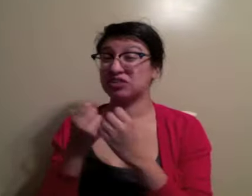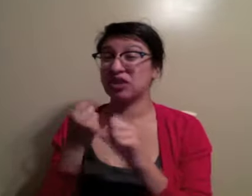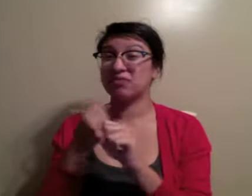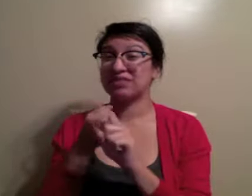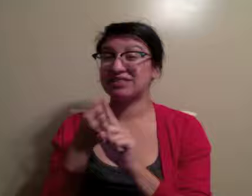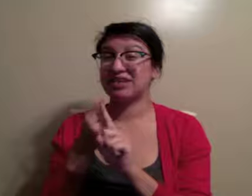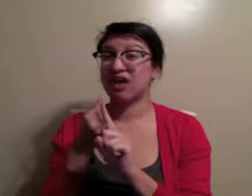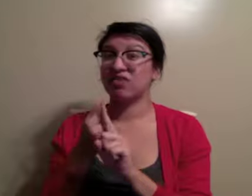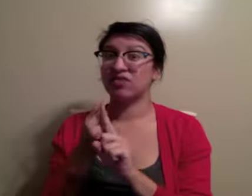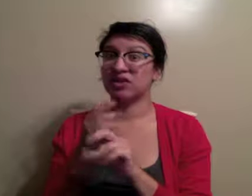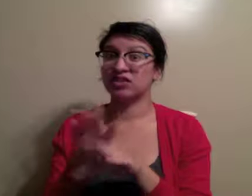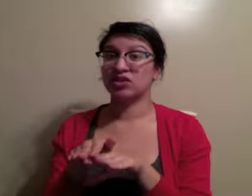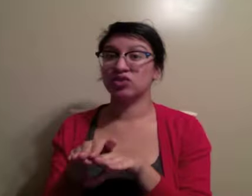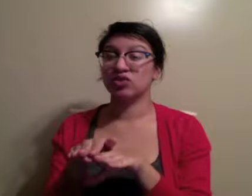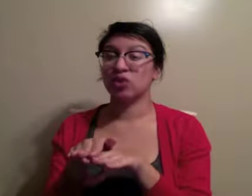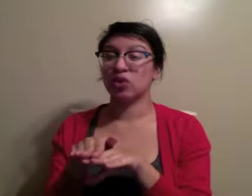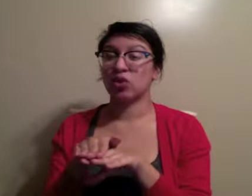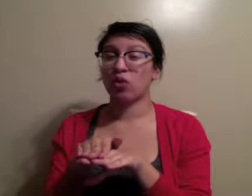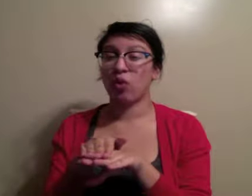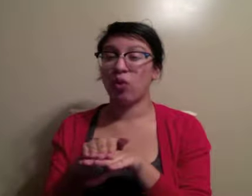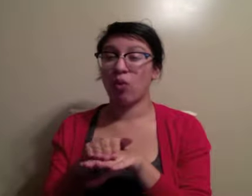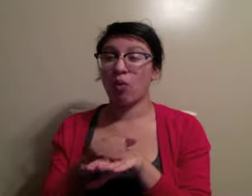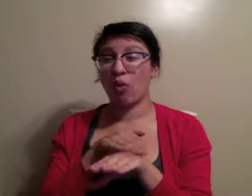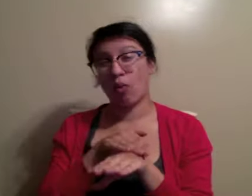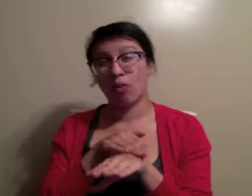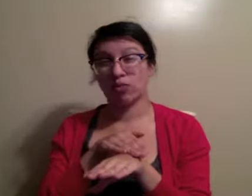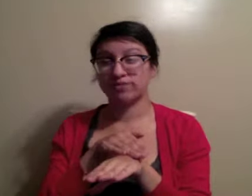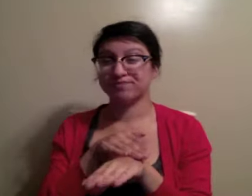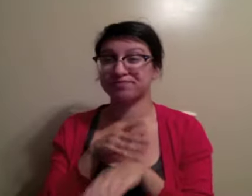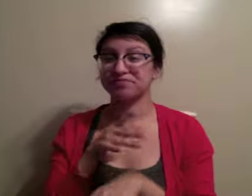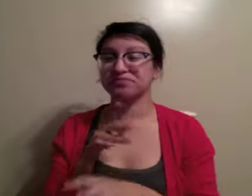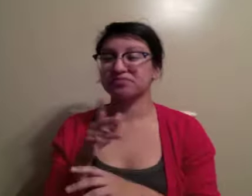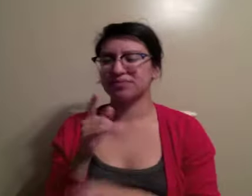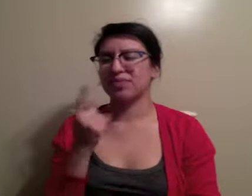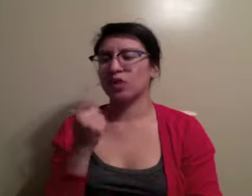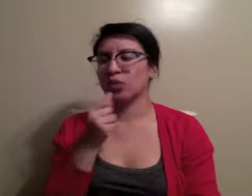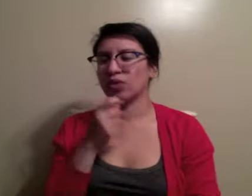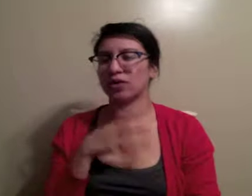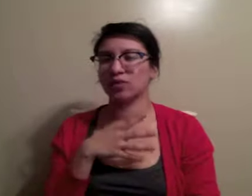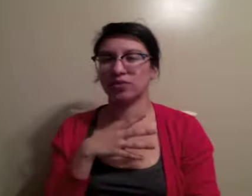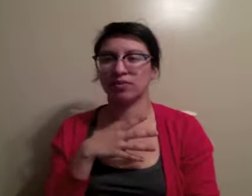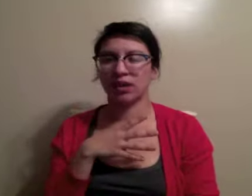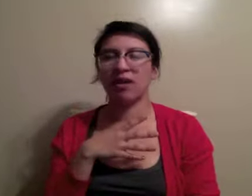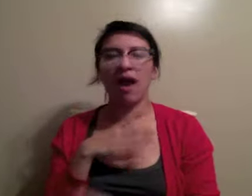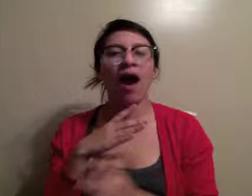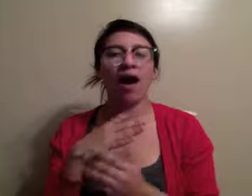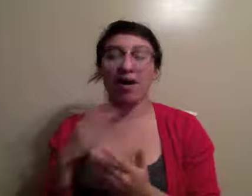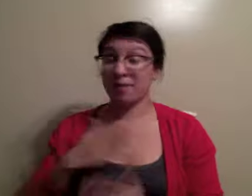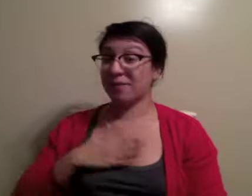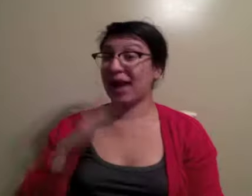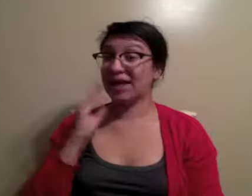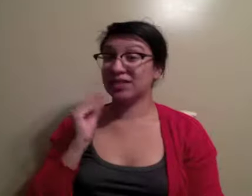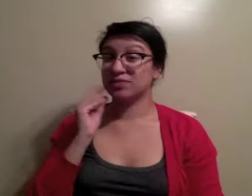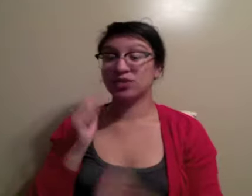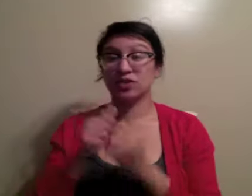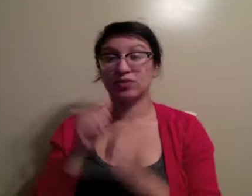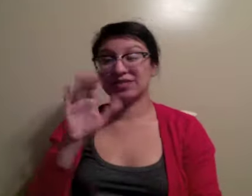All of the other civil rights laws, they were kind of designed to shake their, fingers at the recalcitrant South and make the